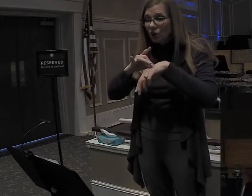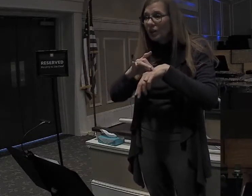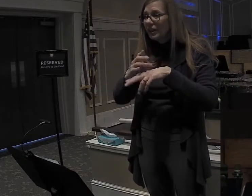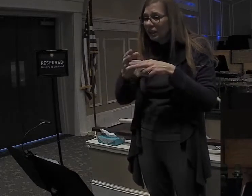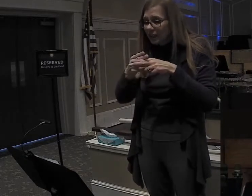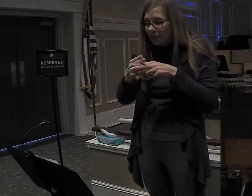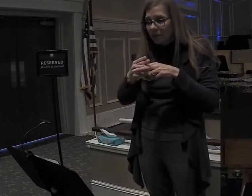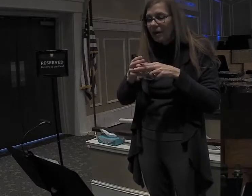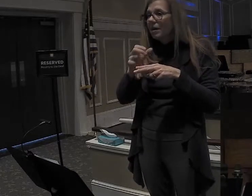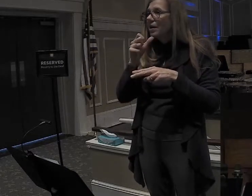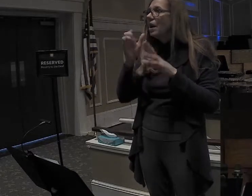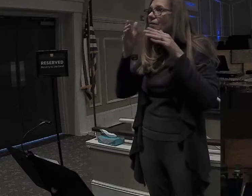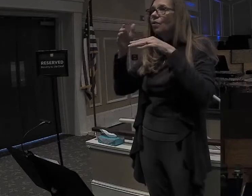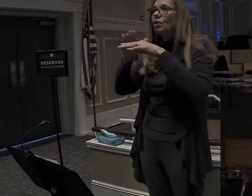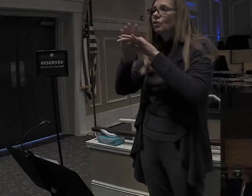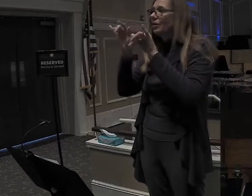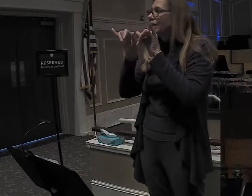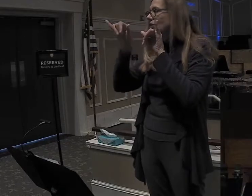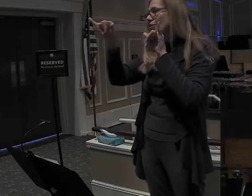rather than the eternal.